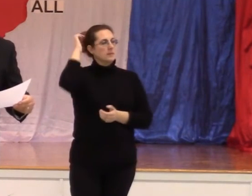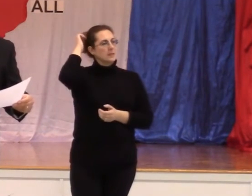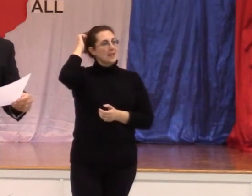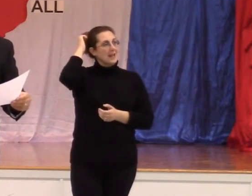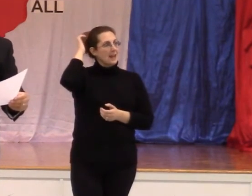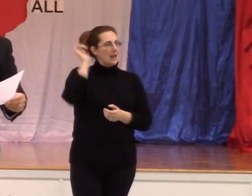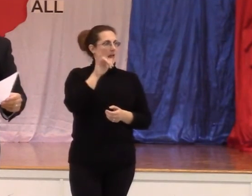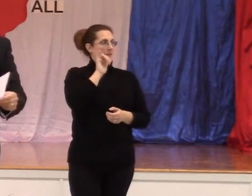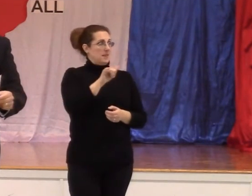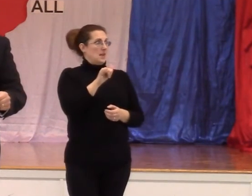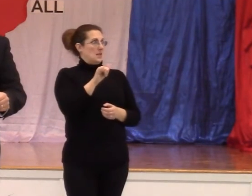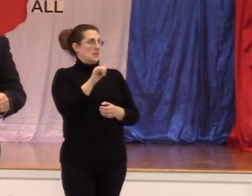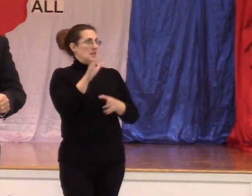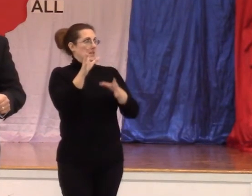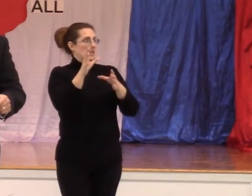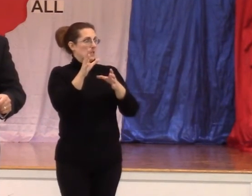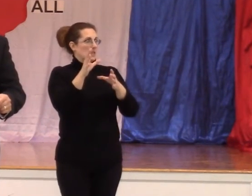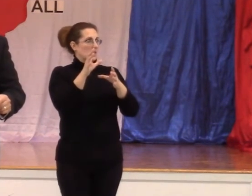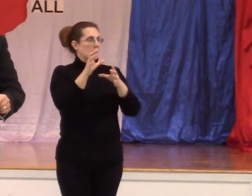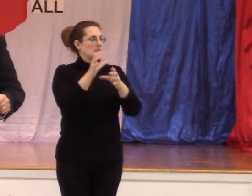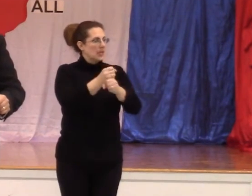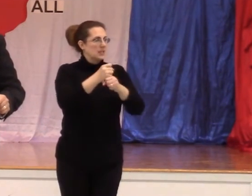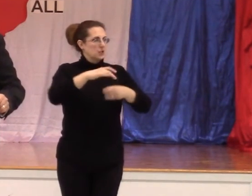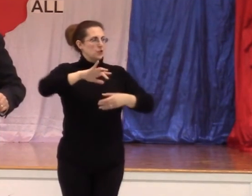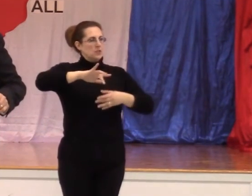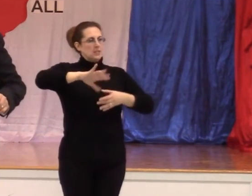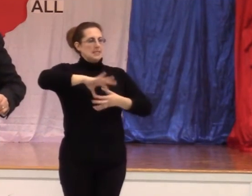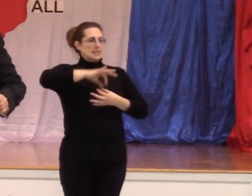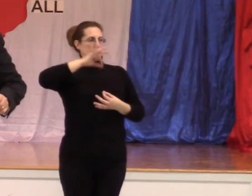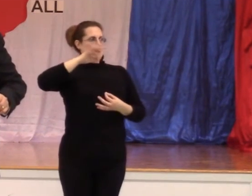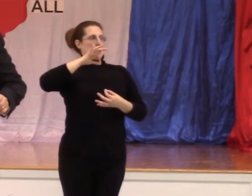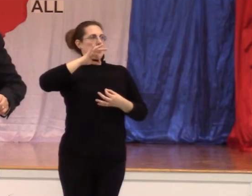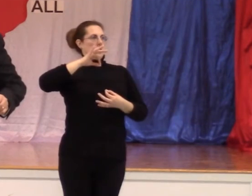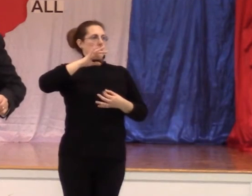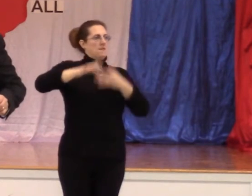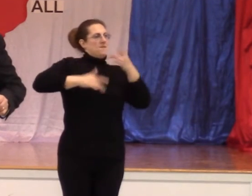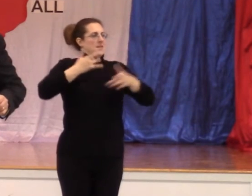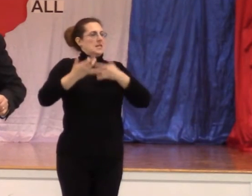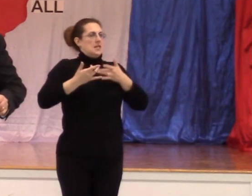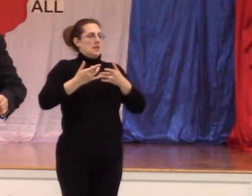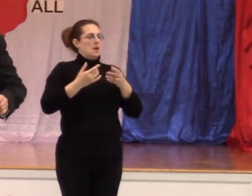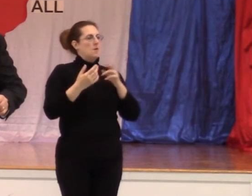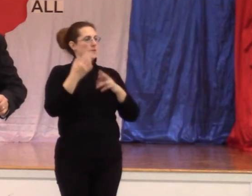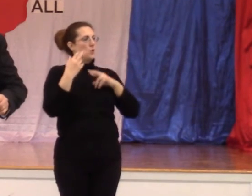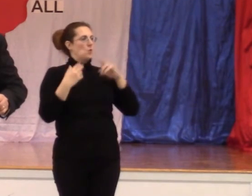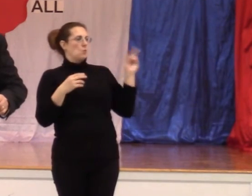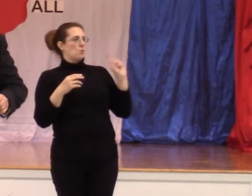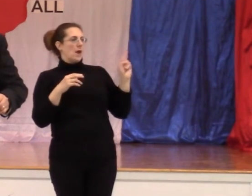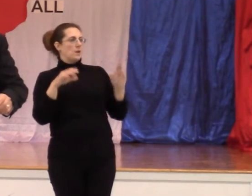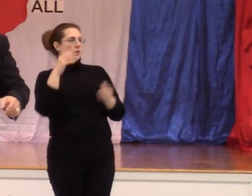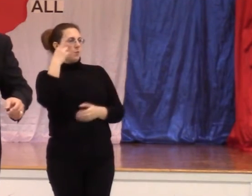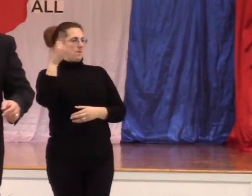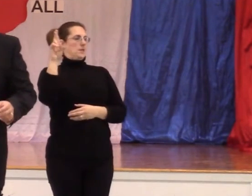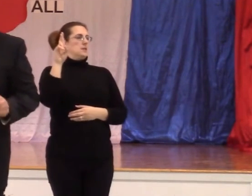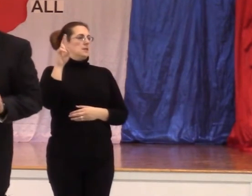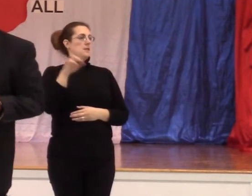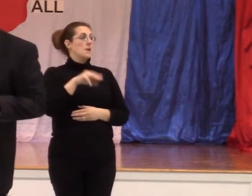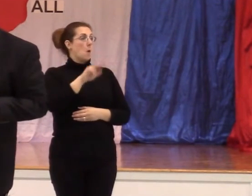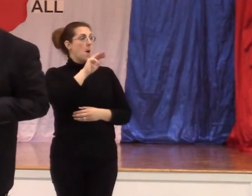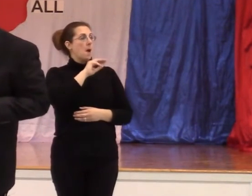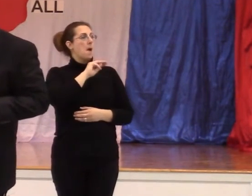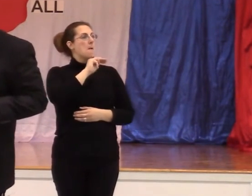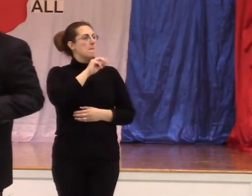That really captures the spirit of the Radical Reformation. Okay? So Münster is